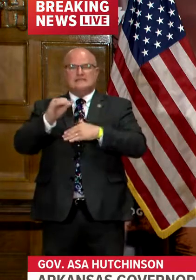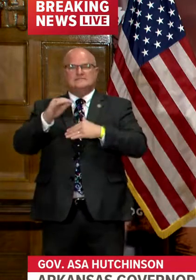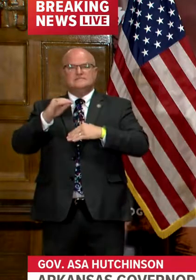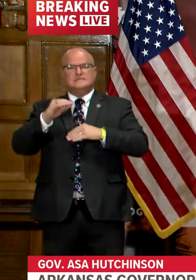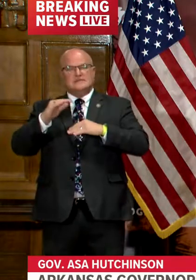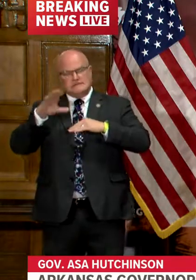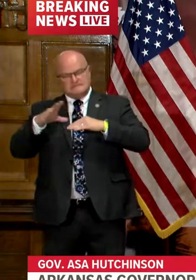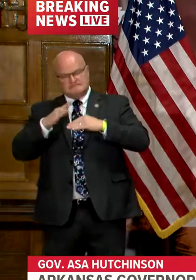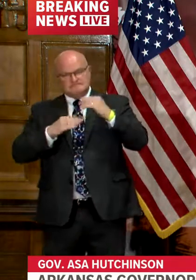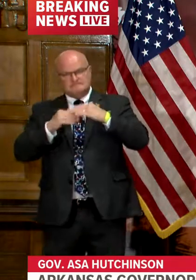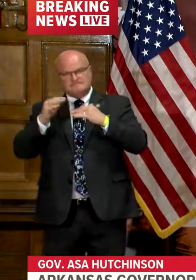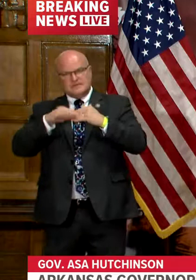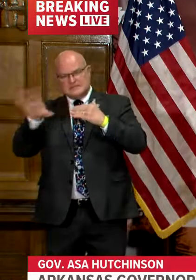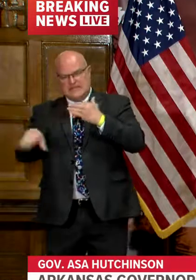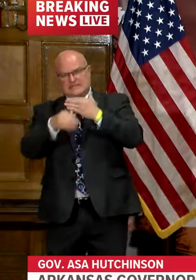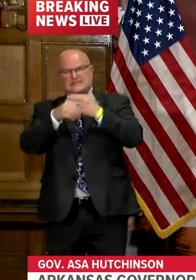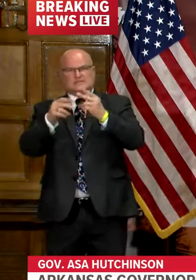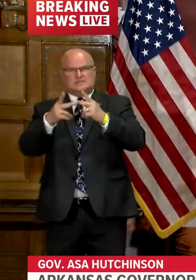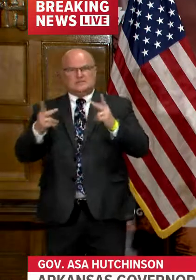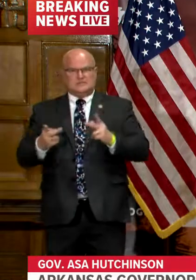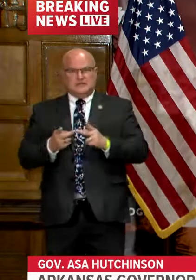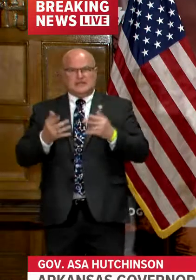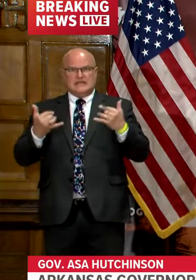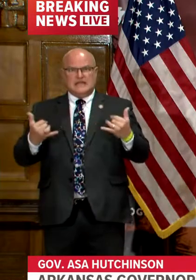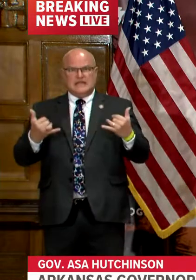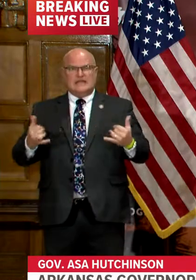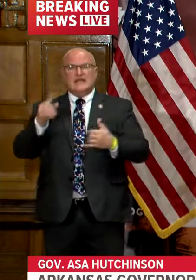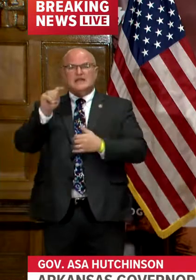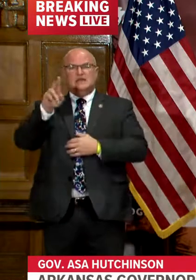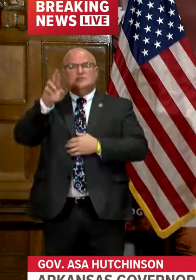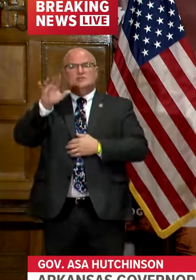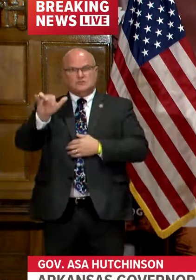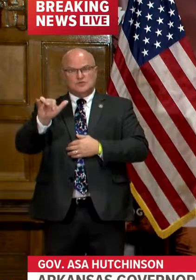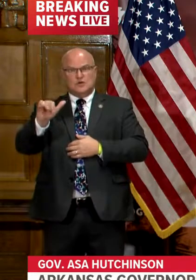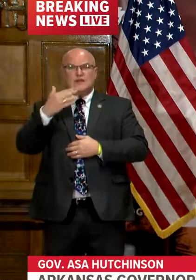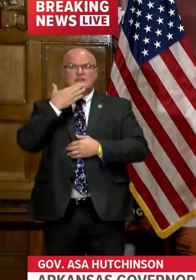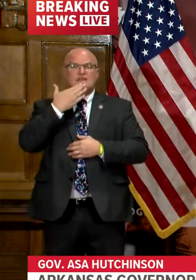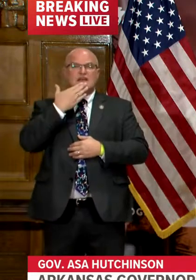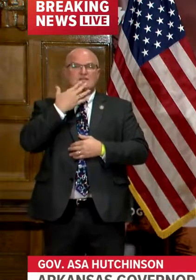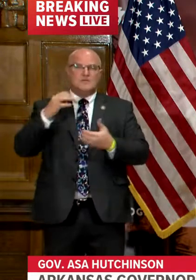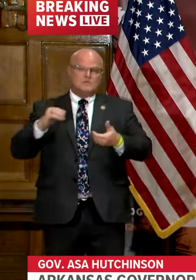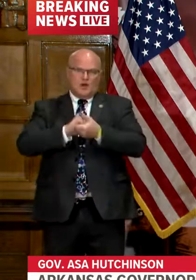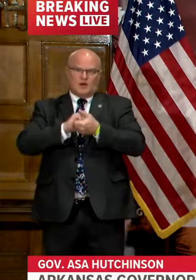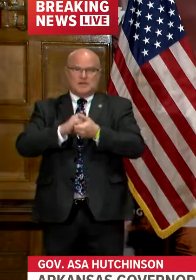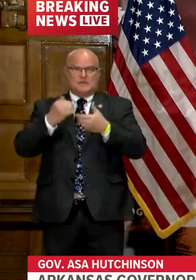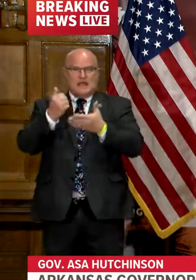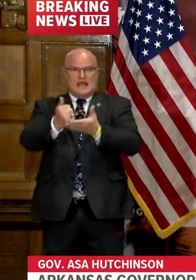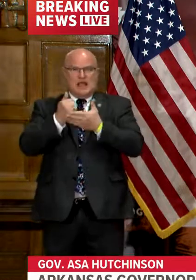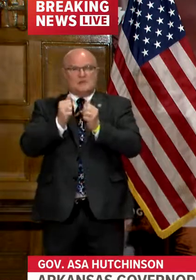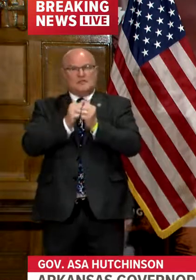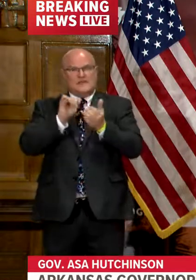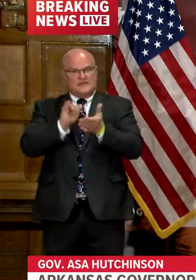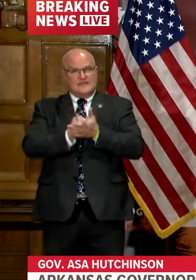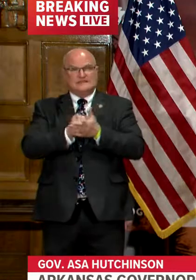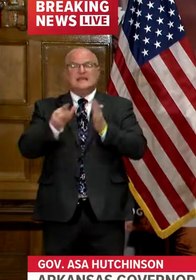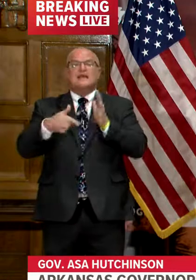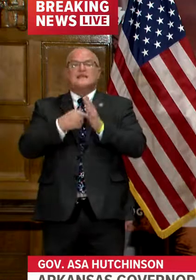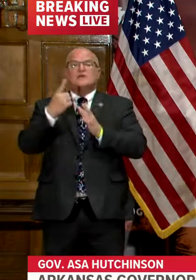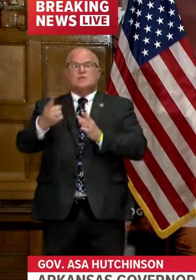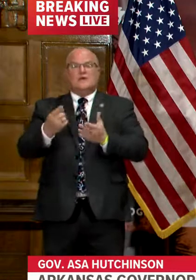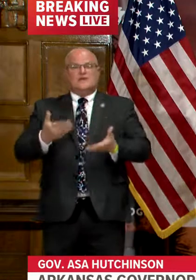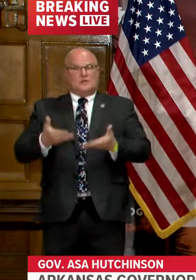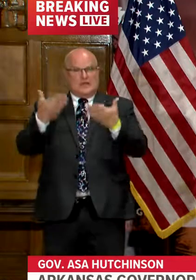that additional space. And with that, Troy, let me thank you for your partnership and help in doing this. This is